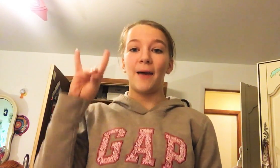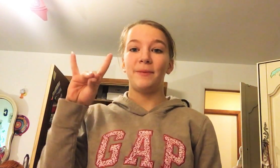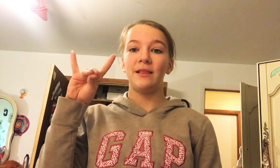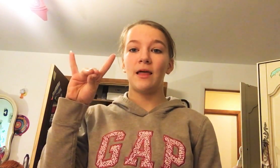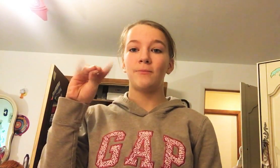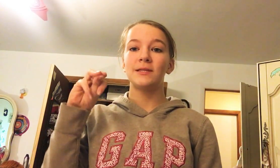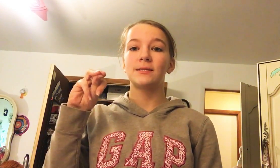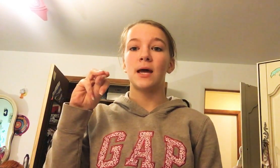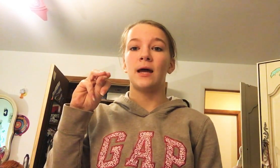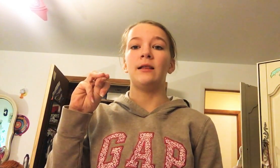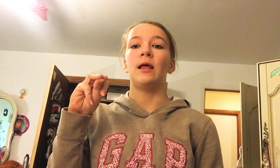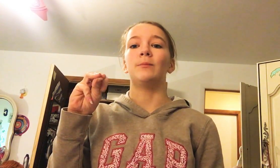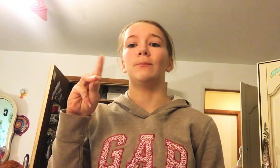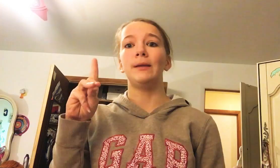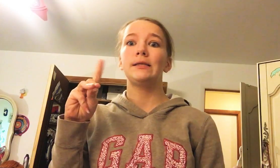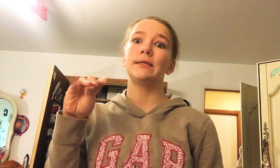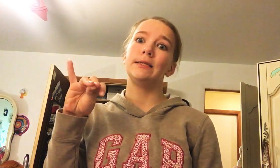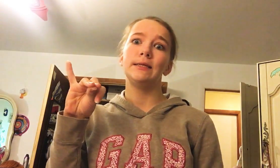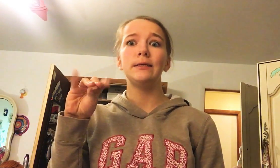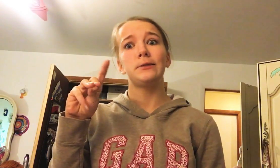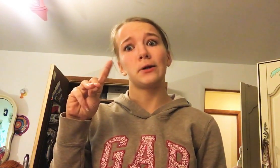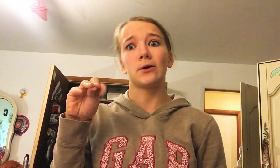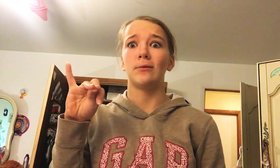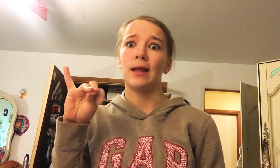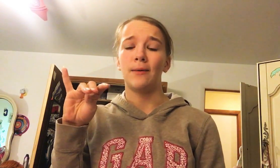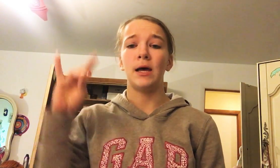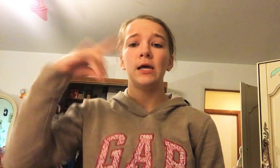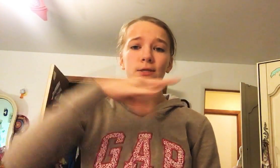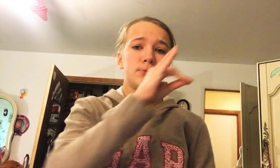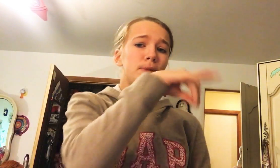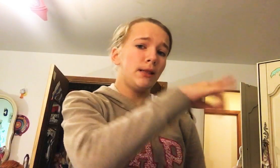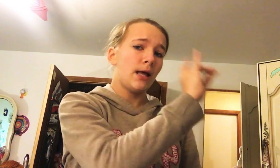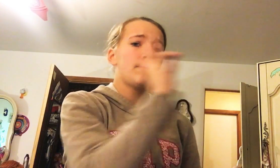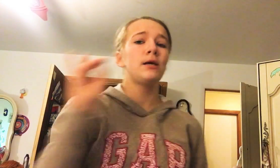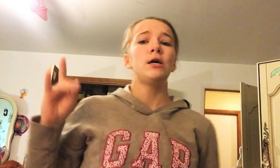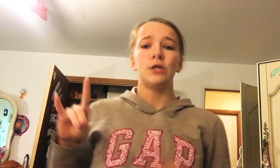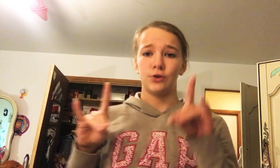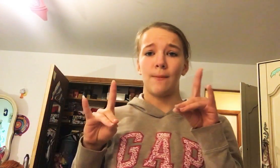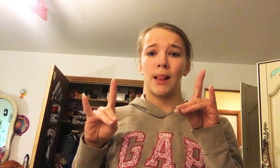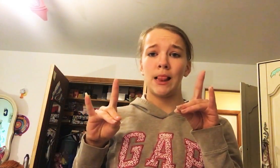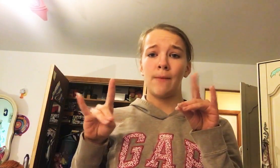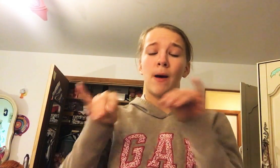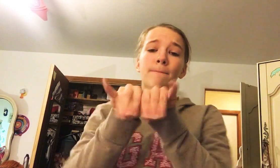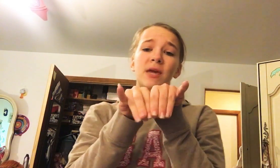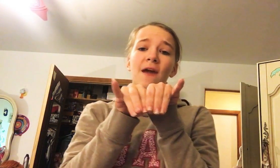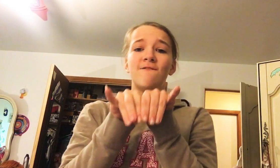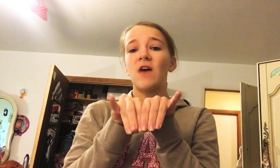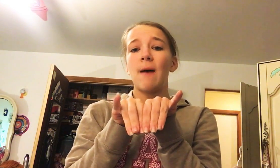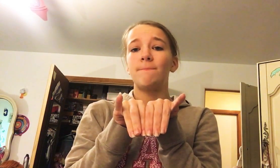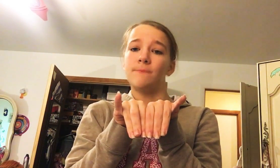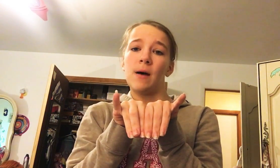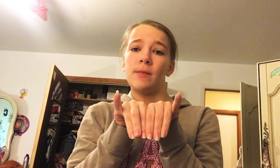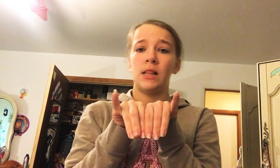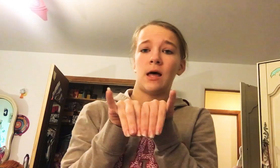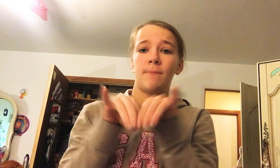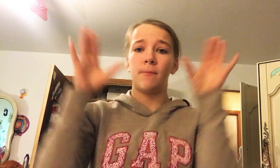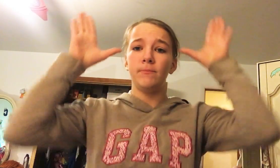Happy llama, sad llama, mentally disturbed llama, super llama, drama llama, big fat mama llama,